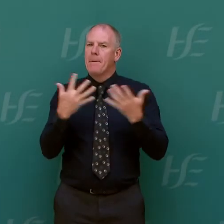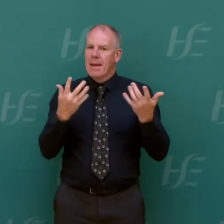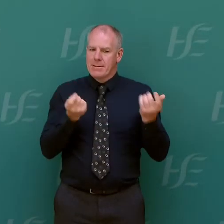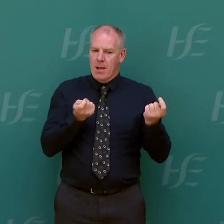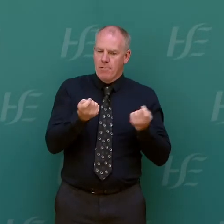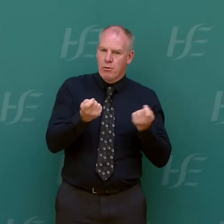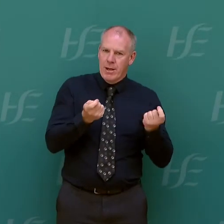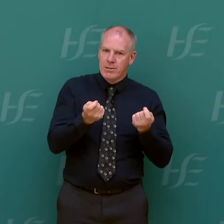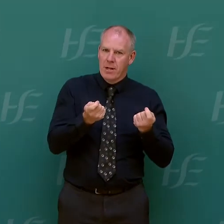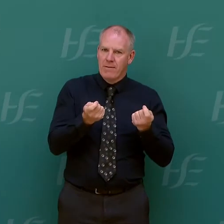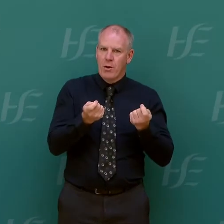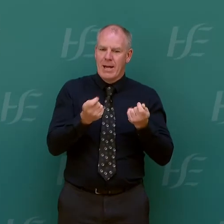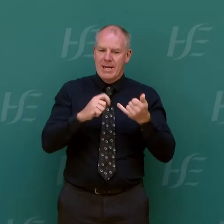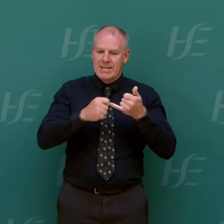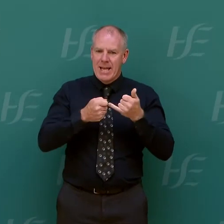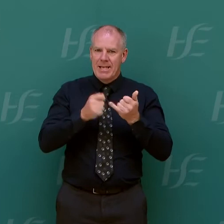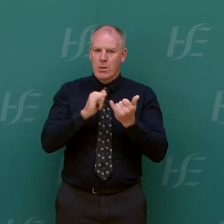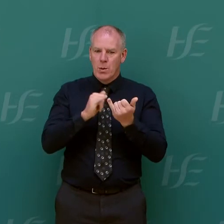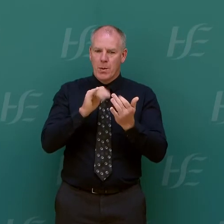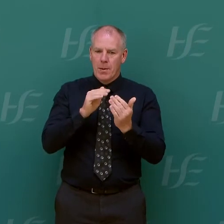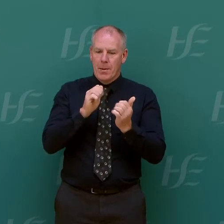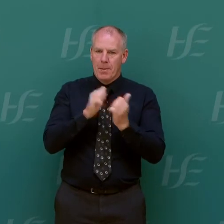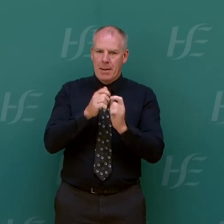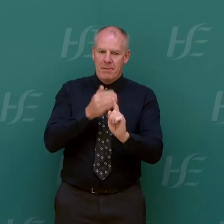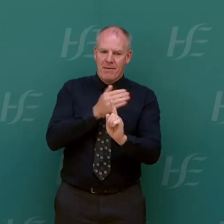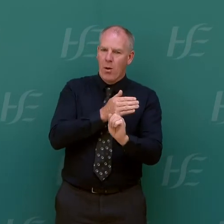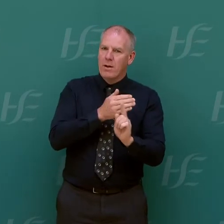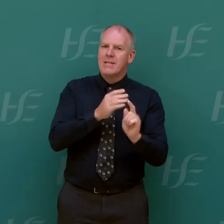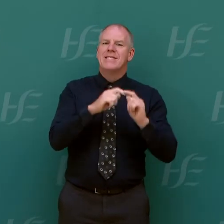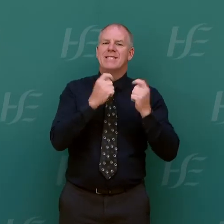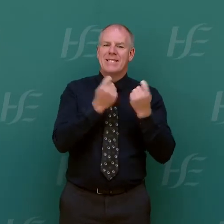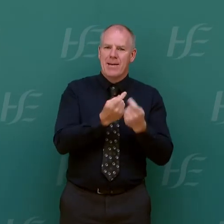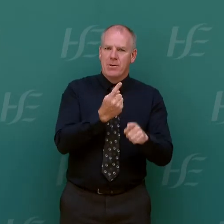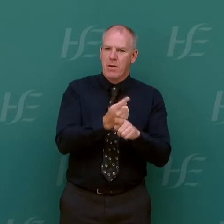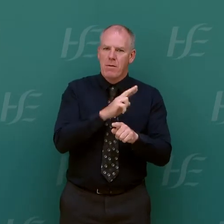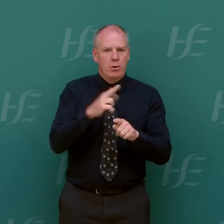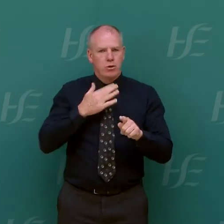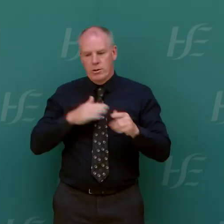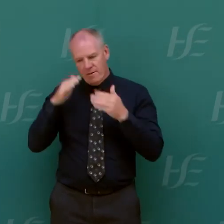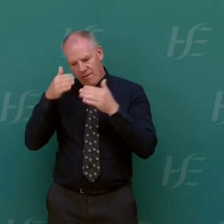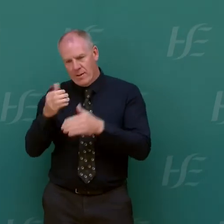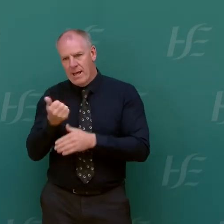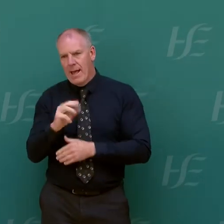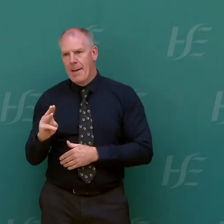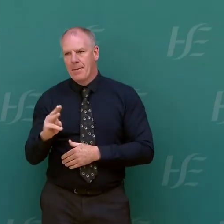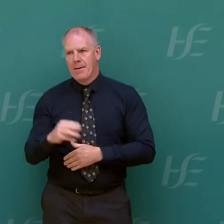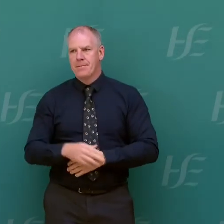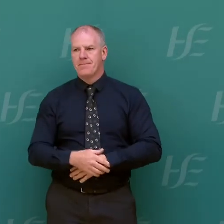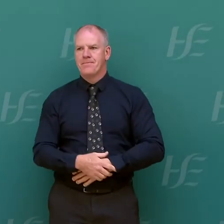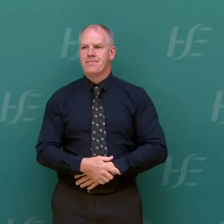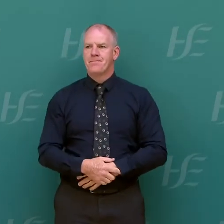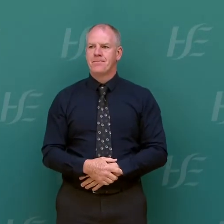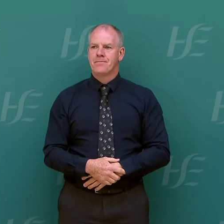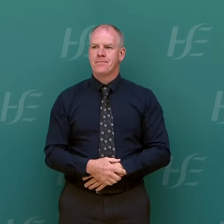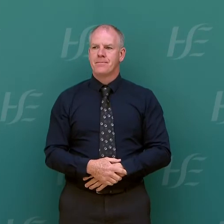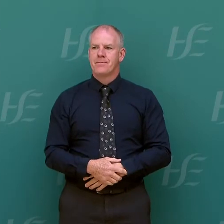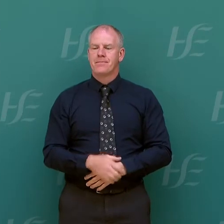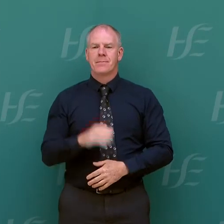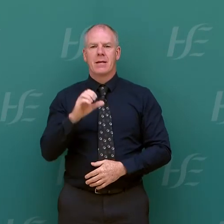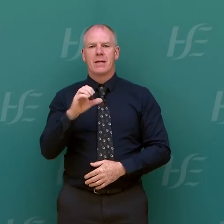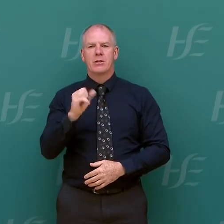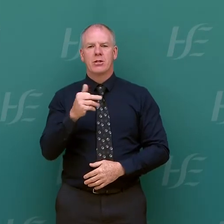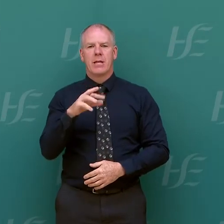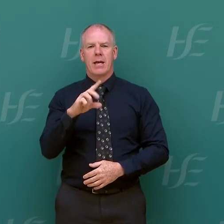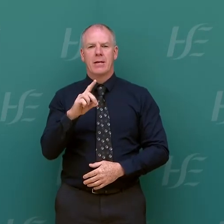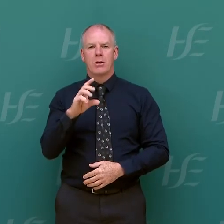operation on testing and tracing is the operation itself, not just the app. Okay, Sinead. Sinead Crowley, RTE.